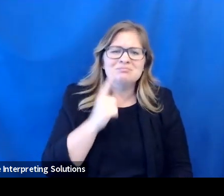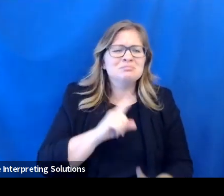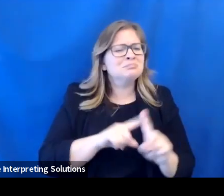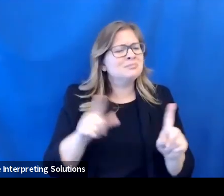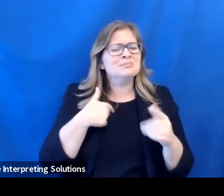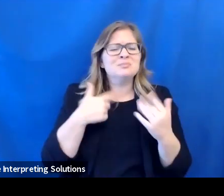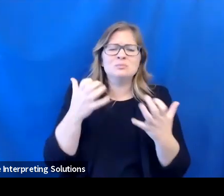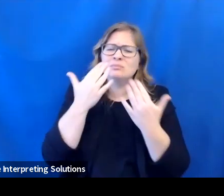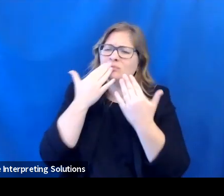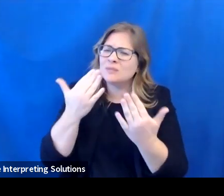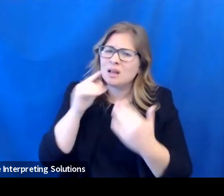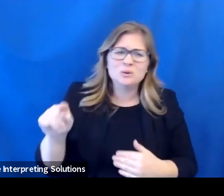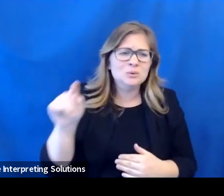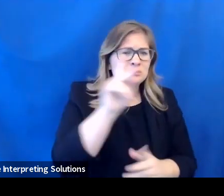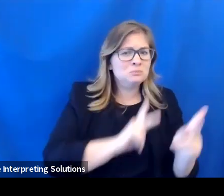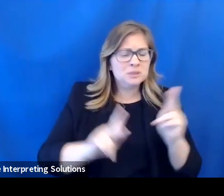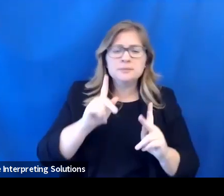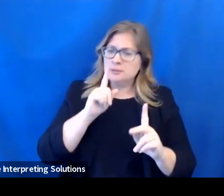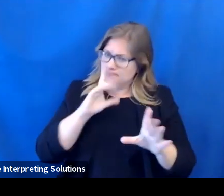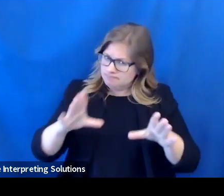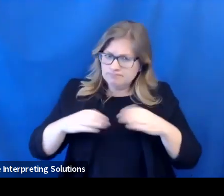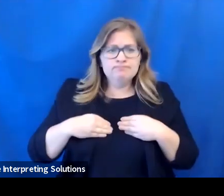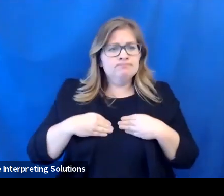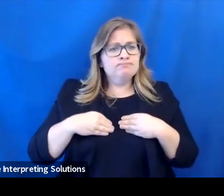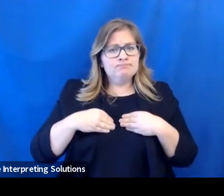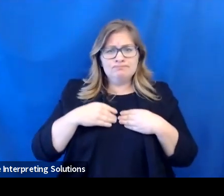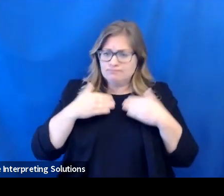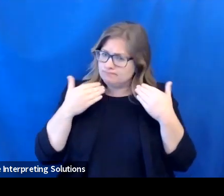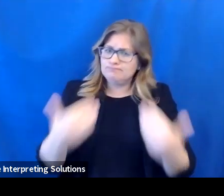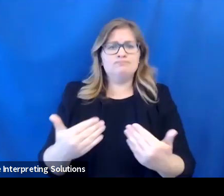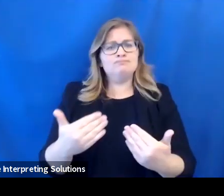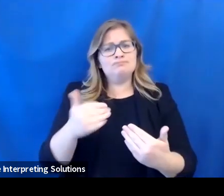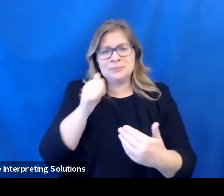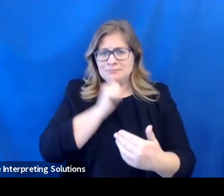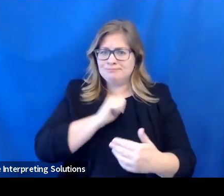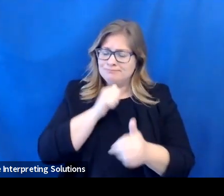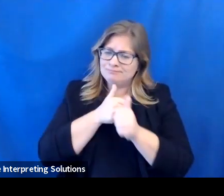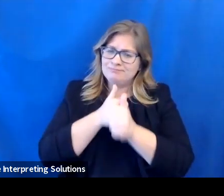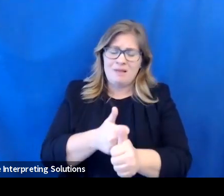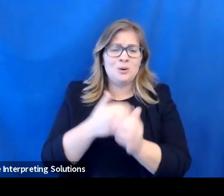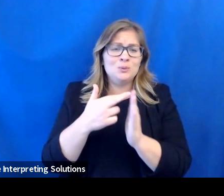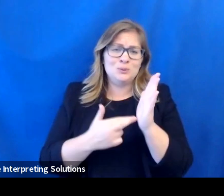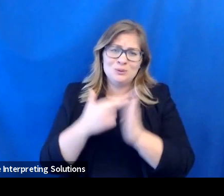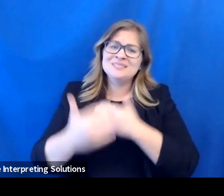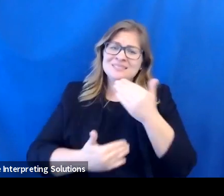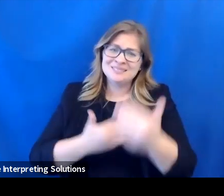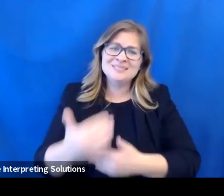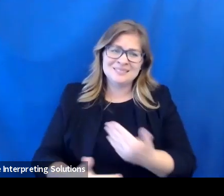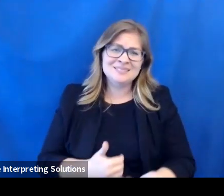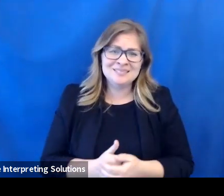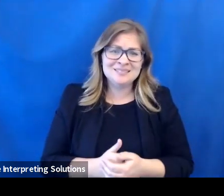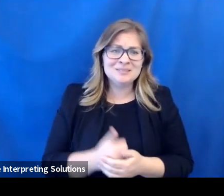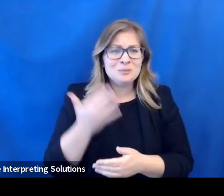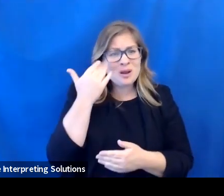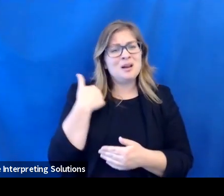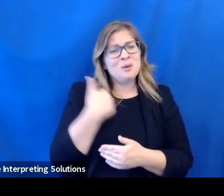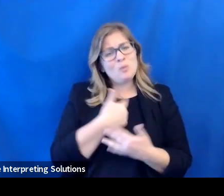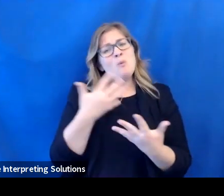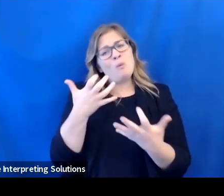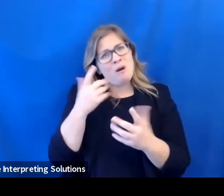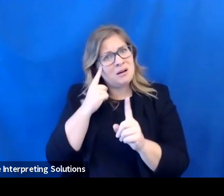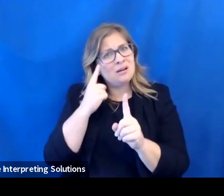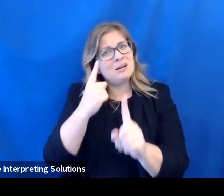This wasn't just by chance. This was a very deliberate, and it was a very well executed by the people of Minnesota to get